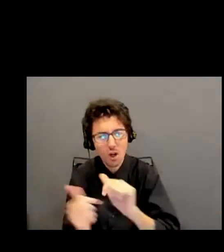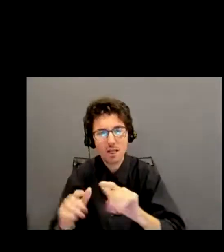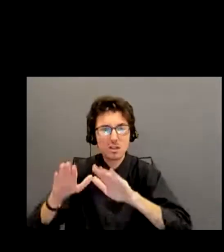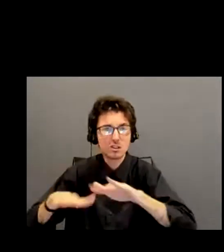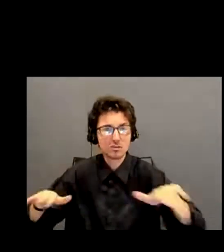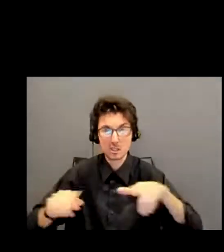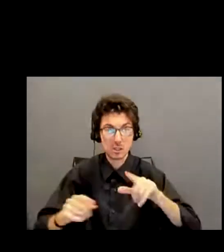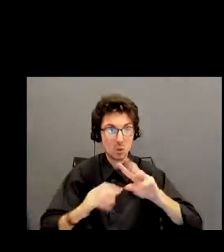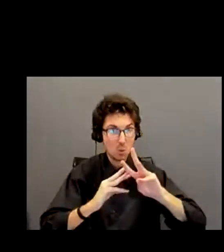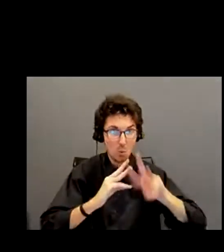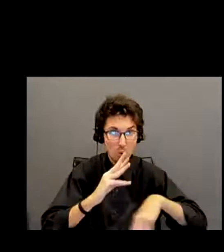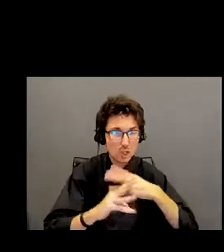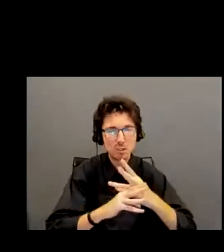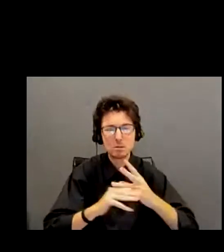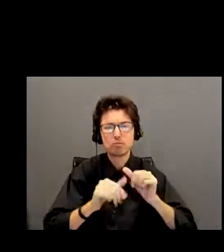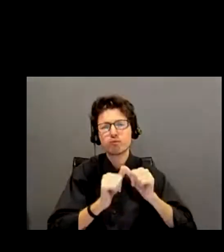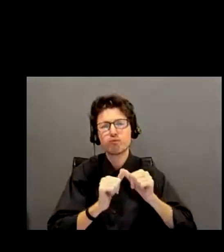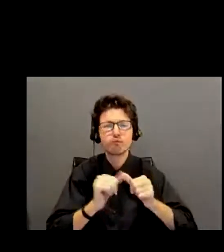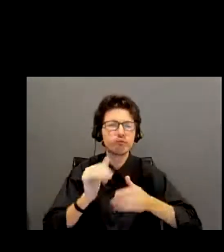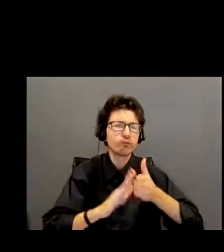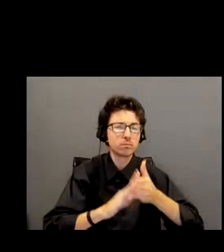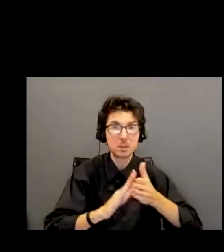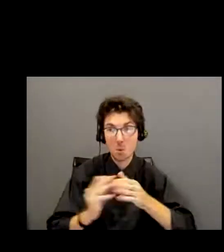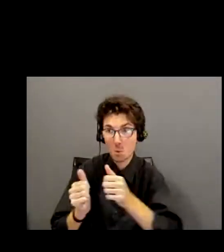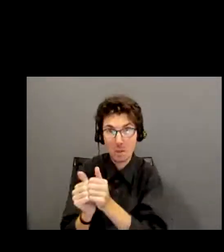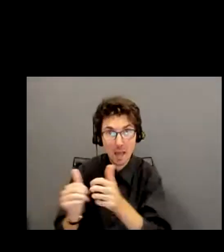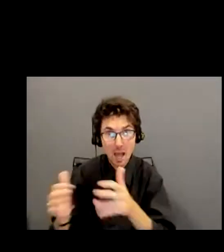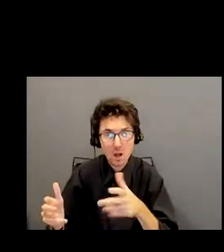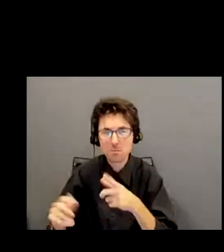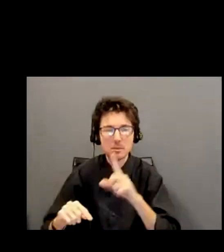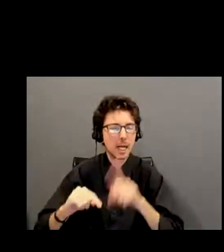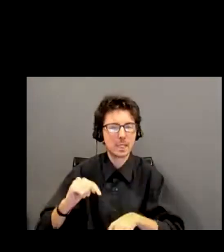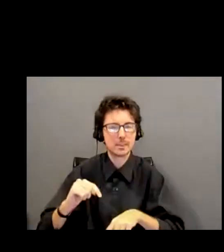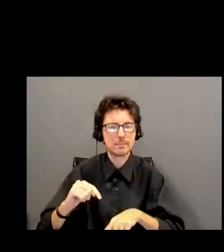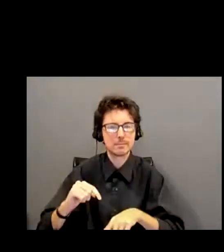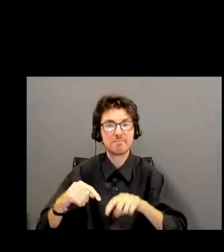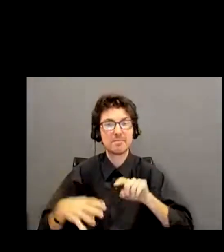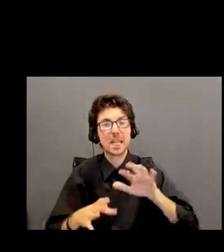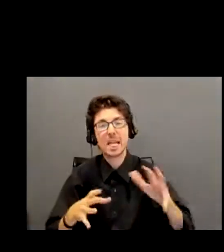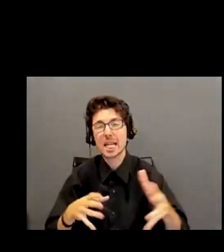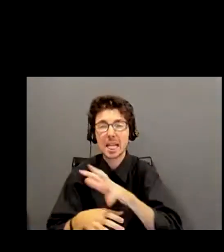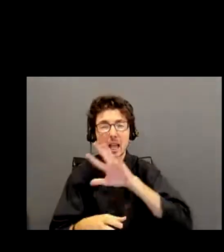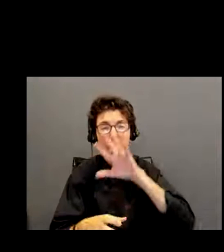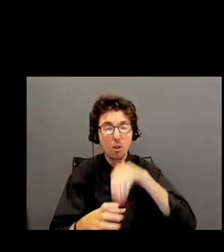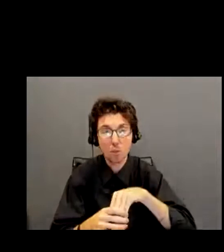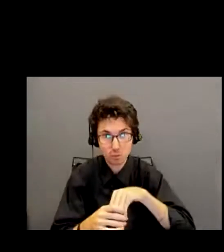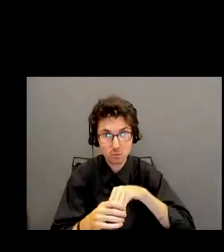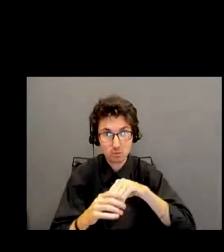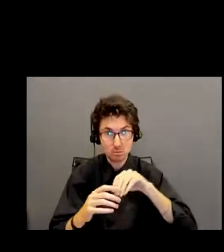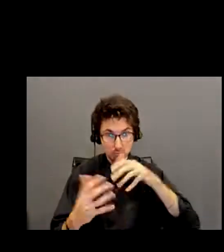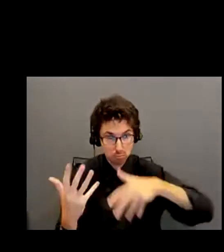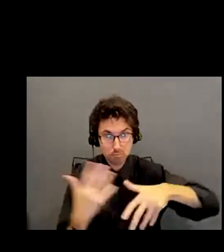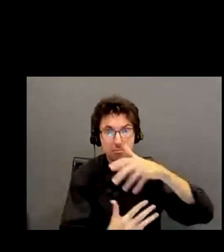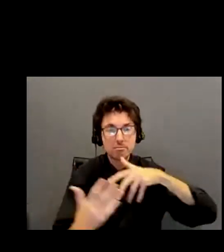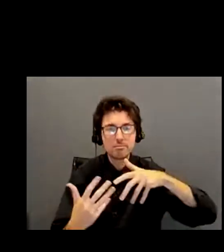without them. As I always say, inclusive society is a richer society. We must all